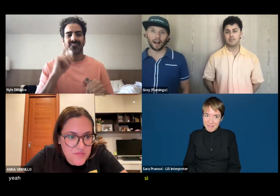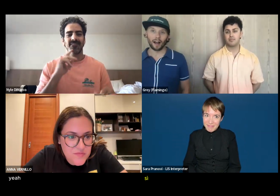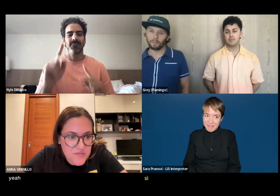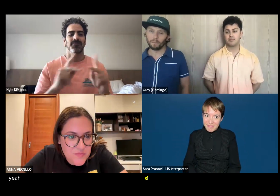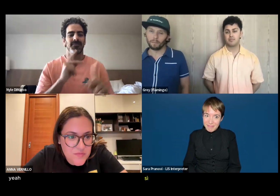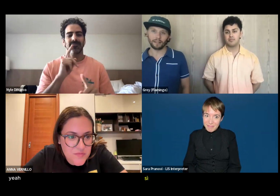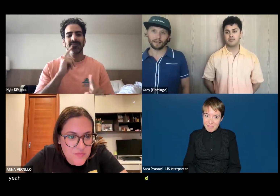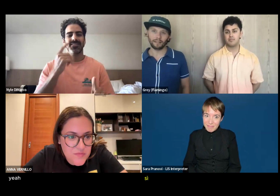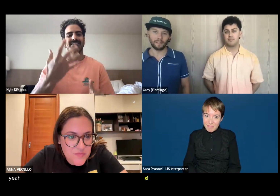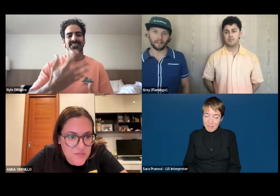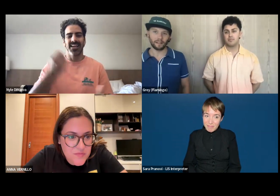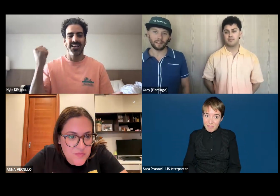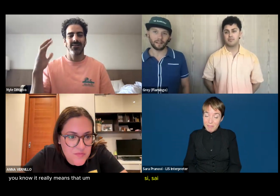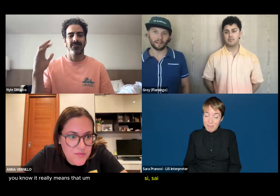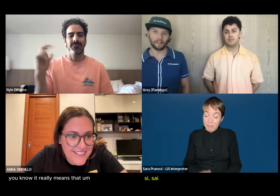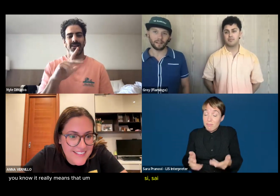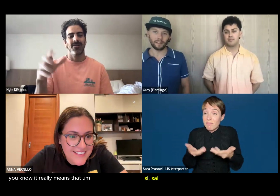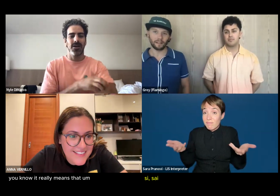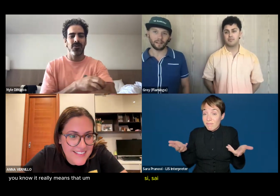Yeah,